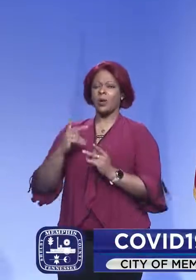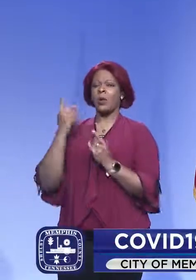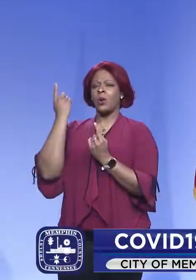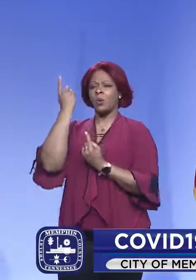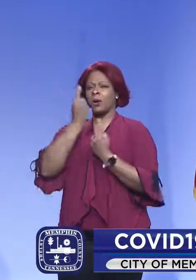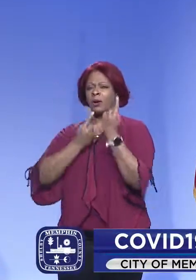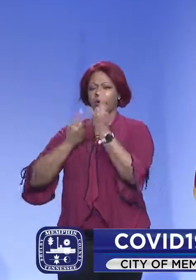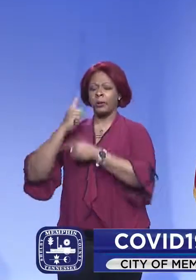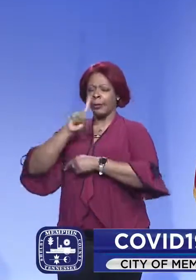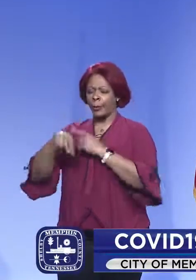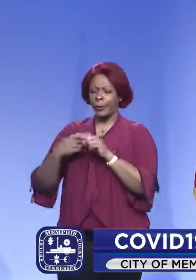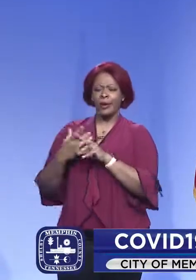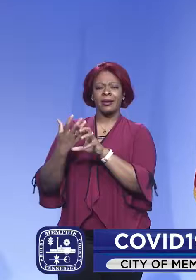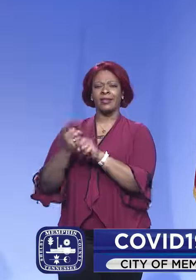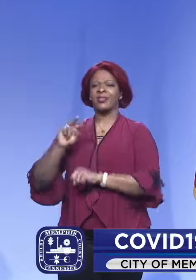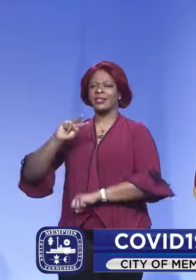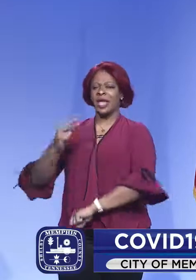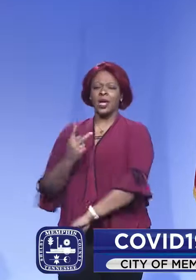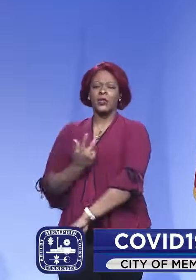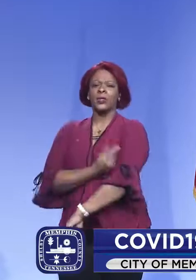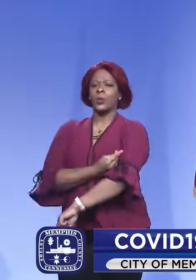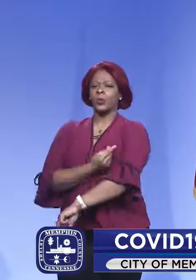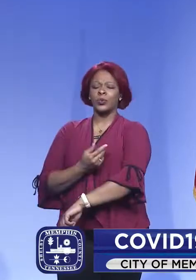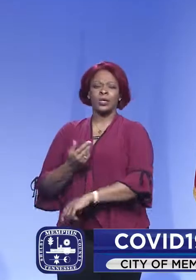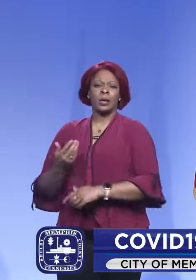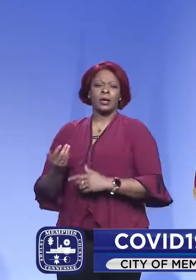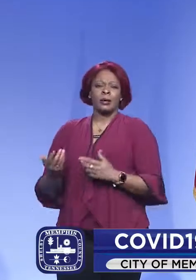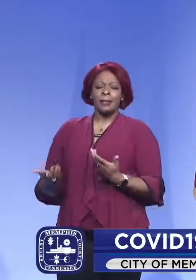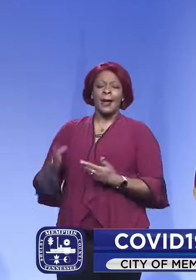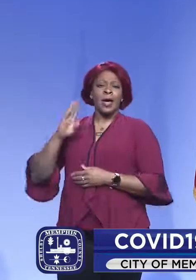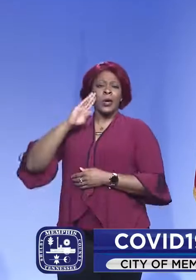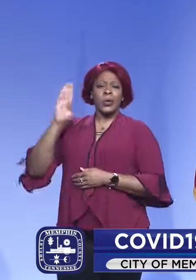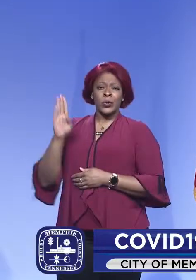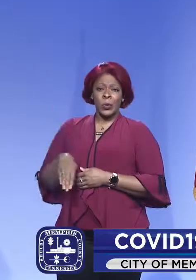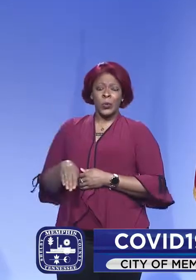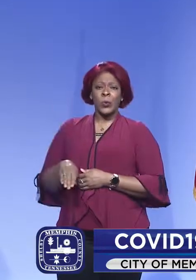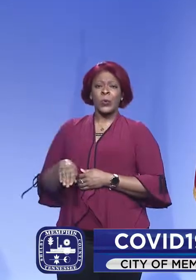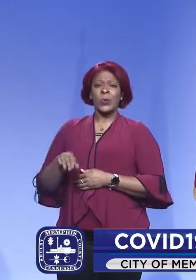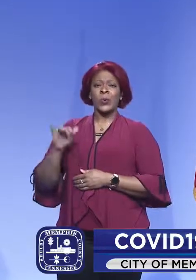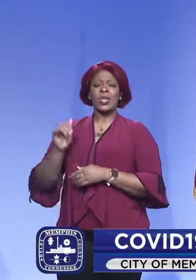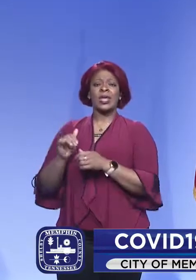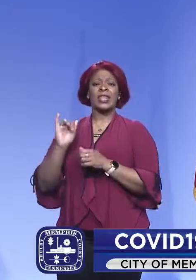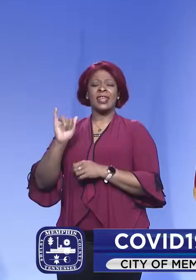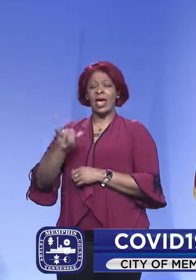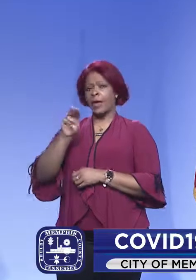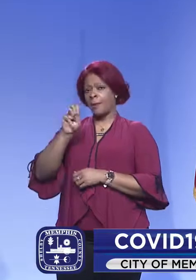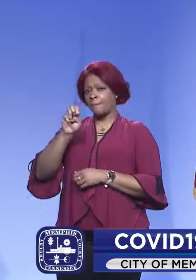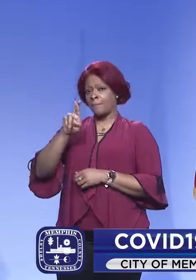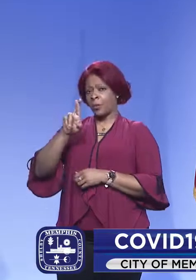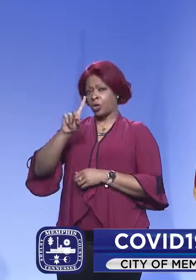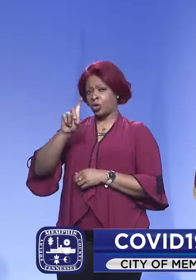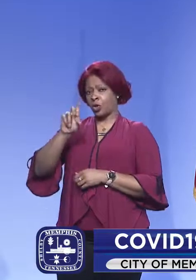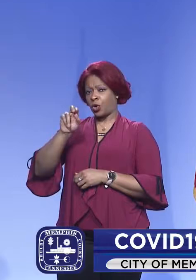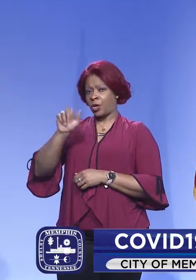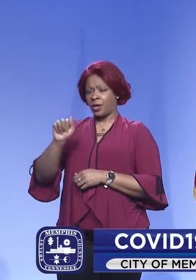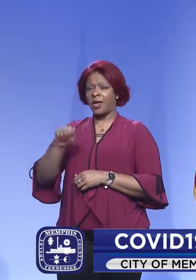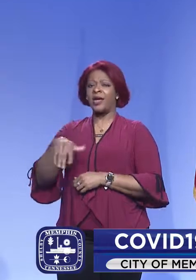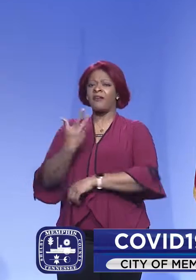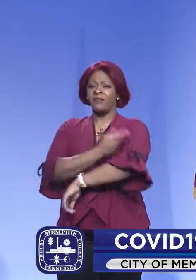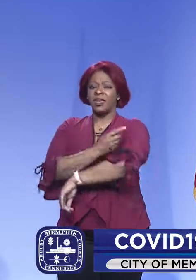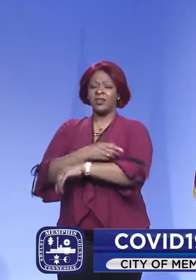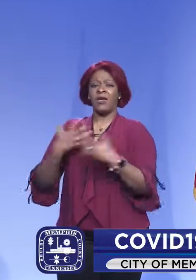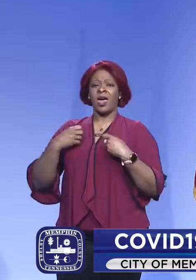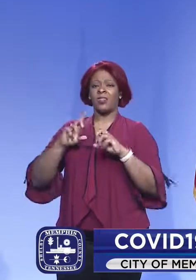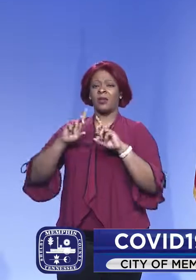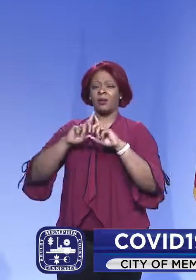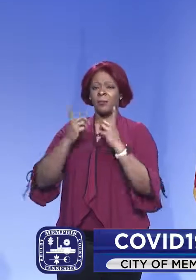wondering when they'll get that second dose, and I know that those Moderna vaccines by the health department were first